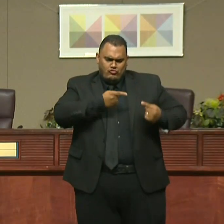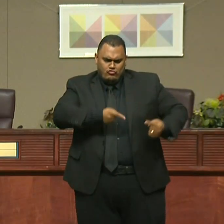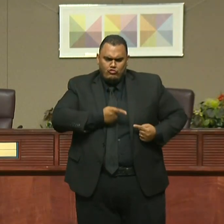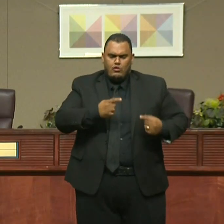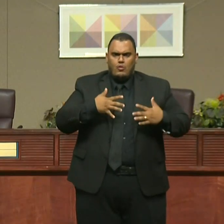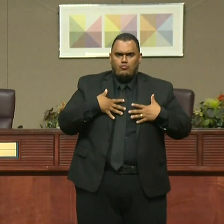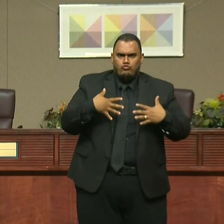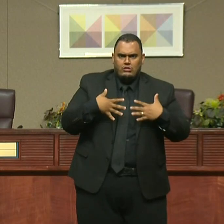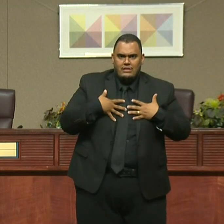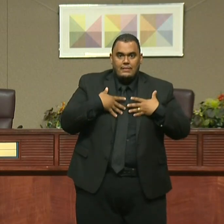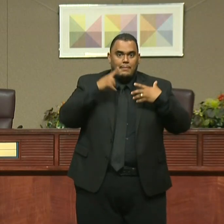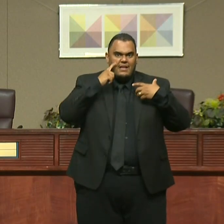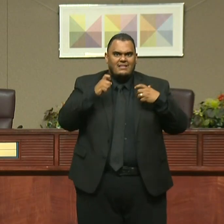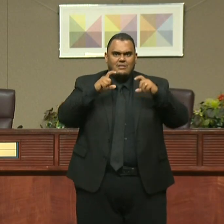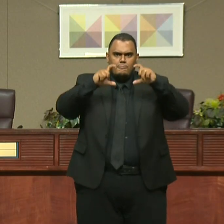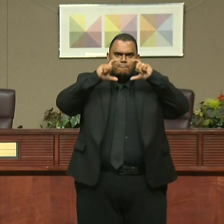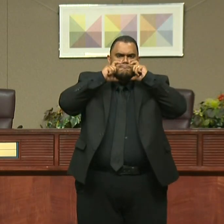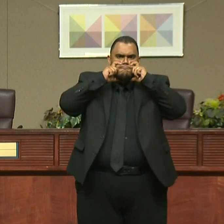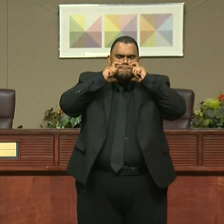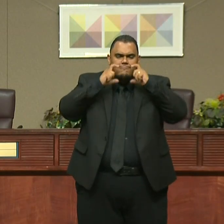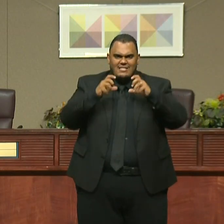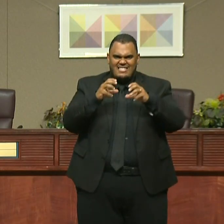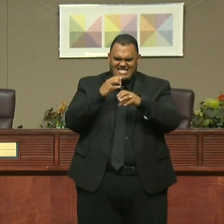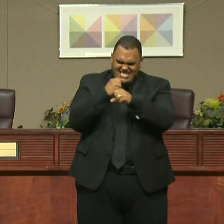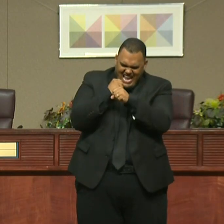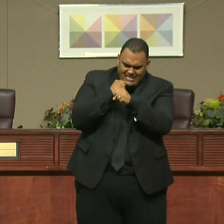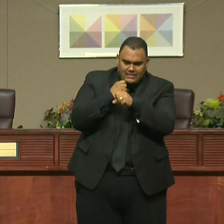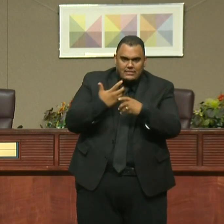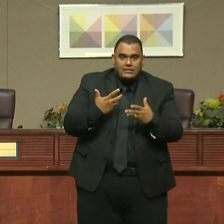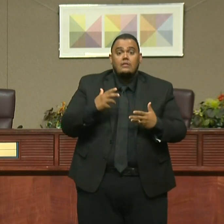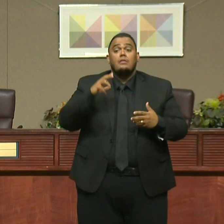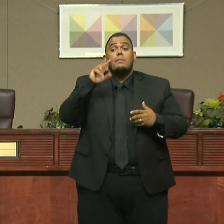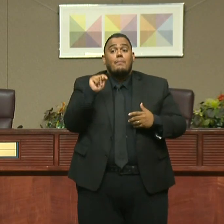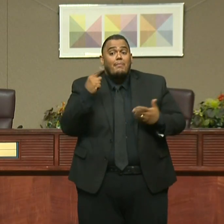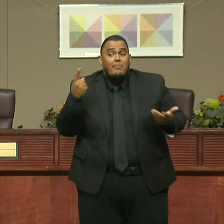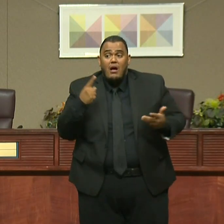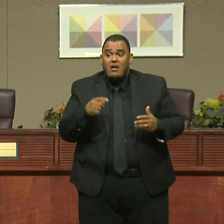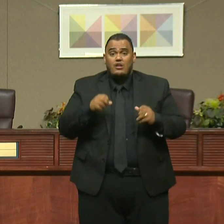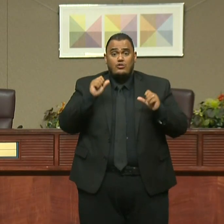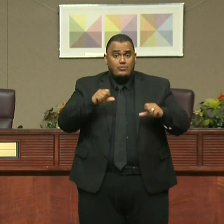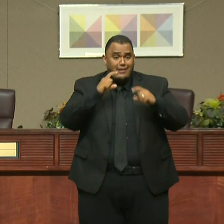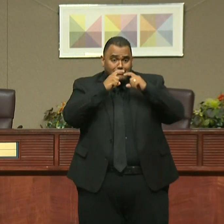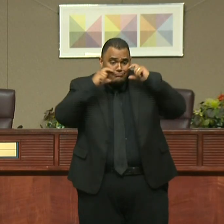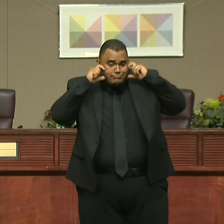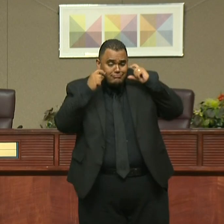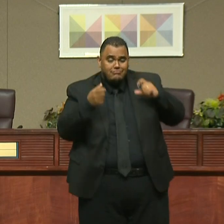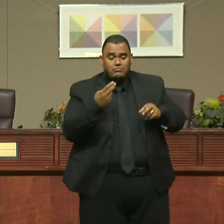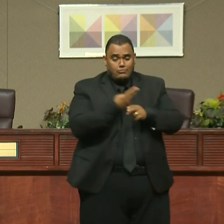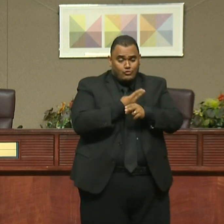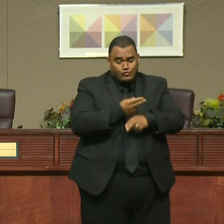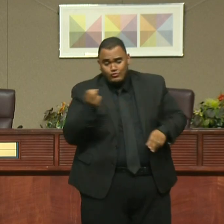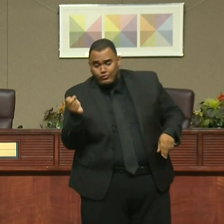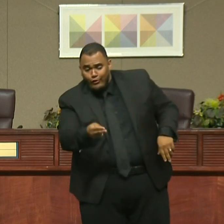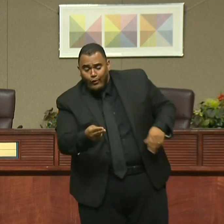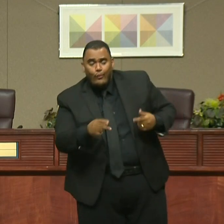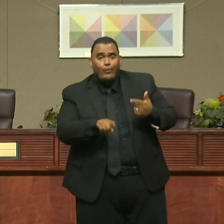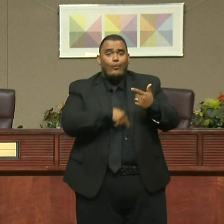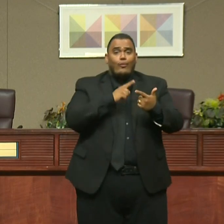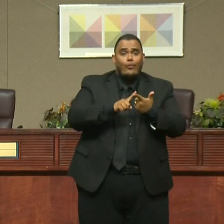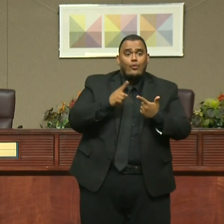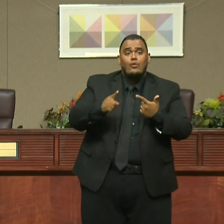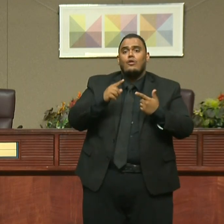tightly to your face. But disposable mask, cloth, and other what we call source